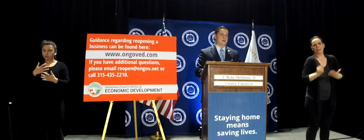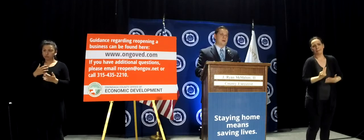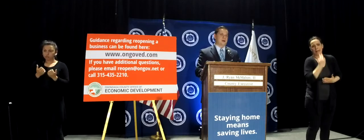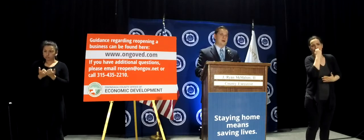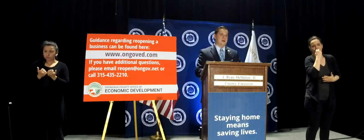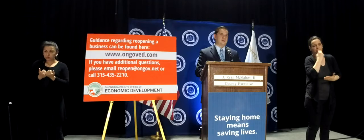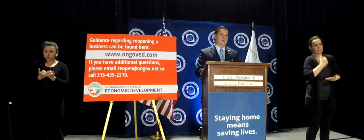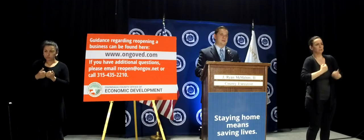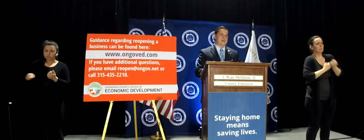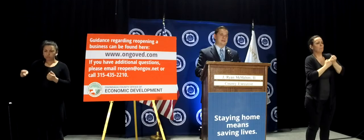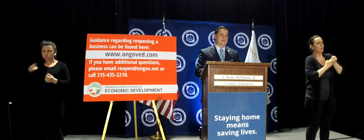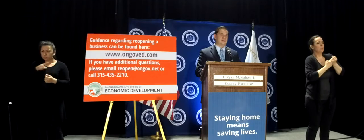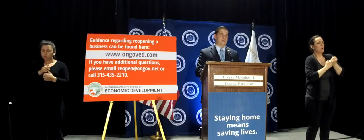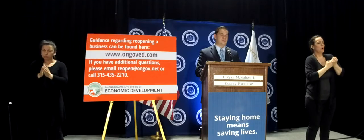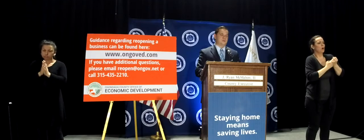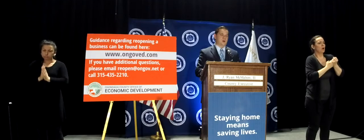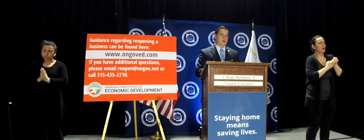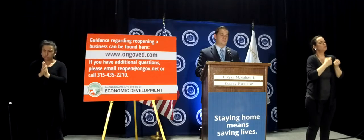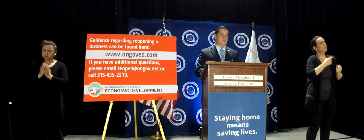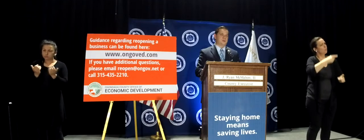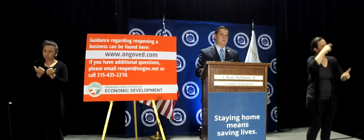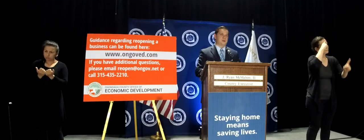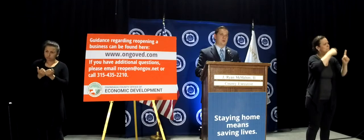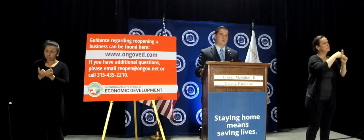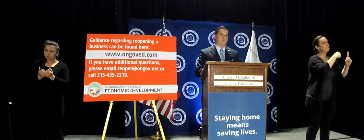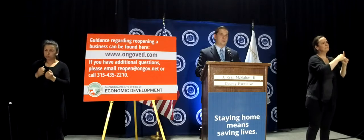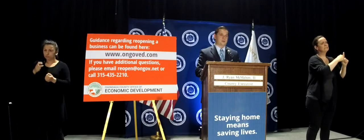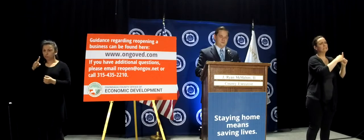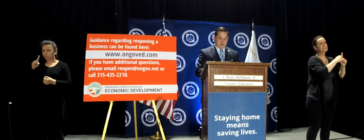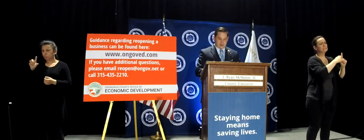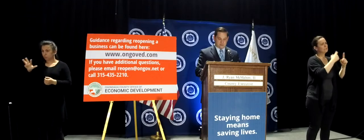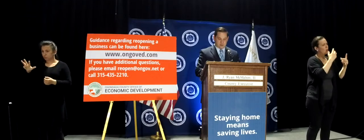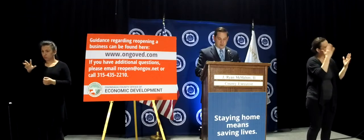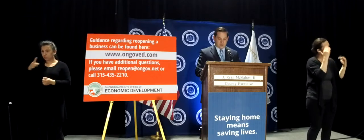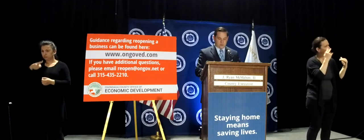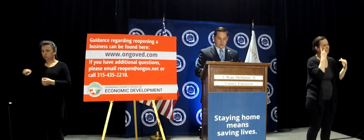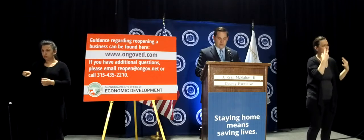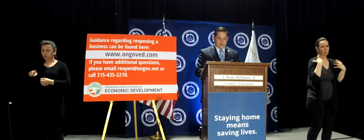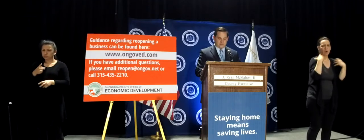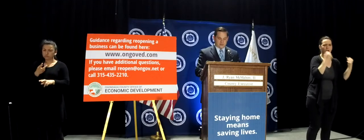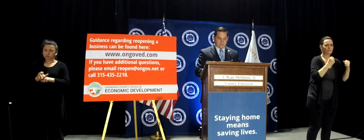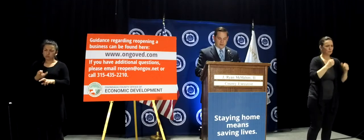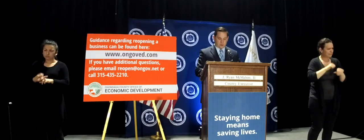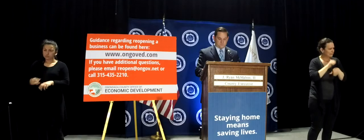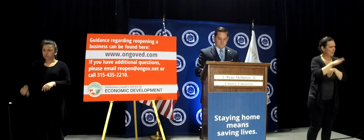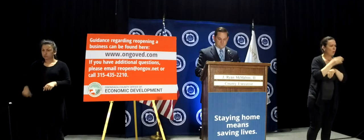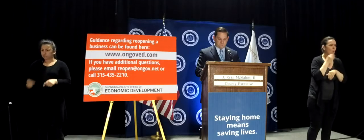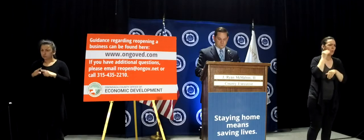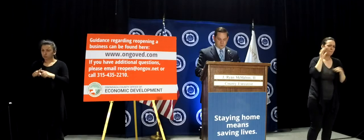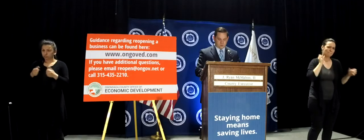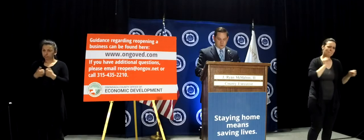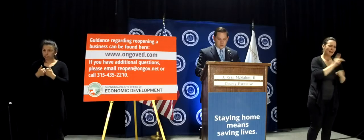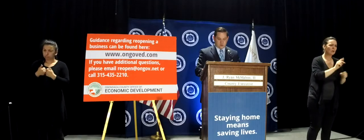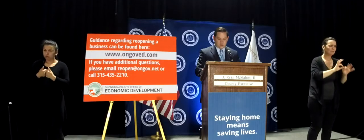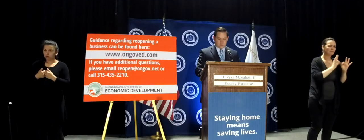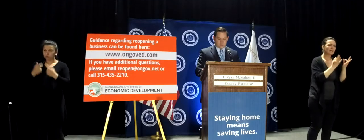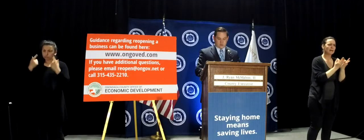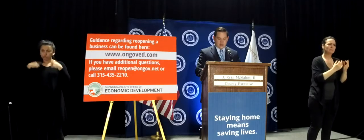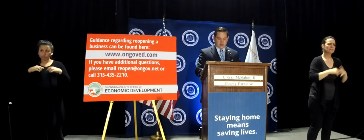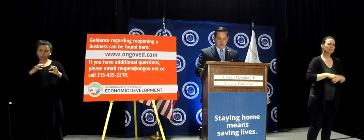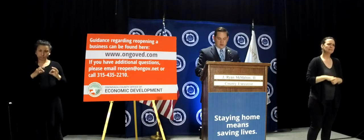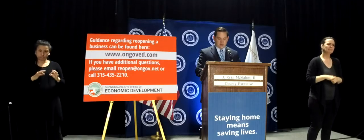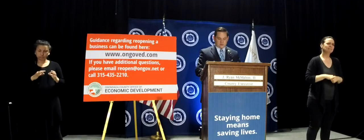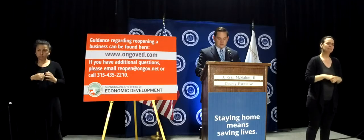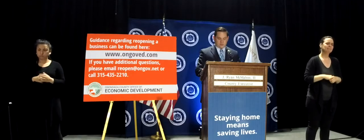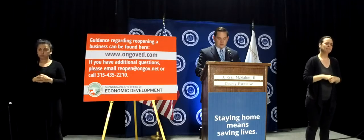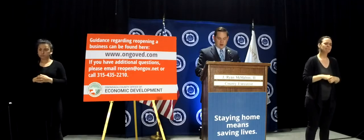them, these 19 neighbors of ours, because they are going through a tough time and we need them to get better. Looking